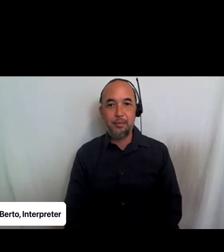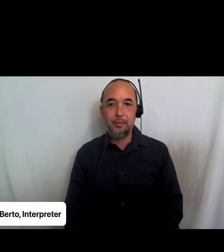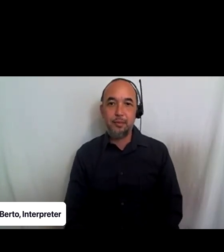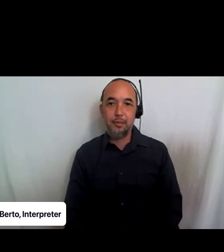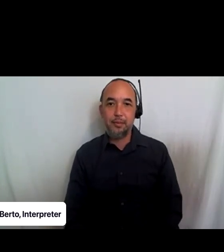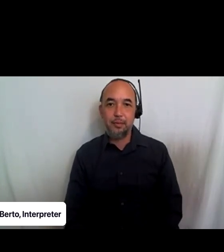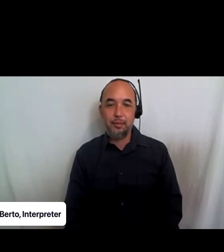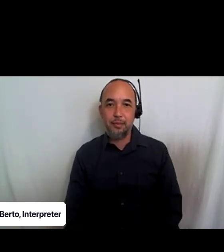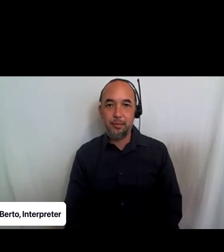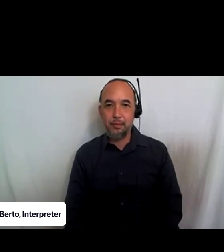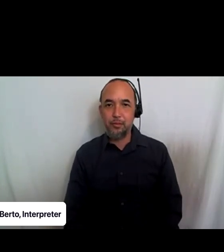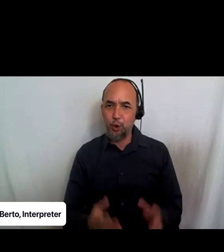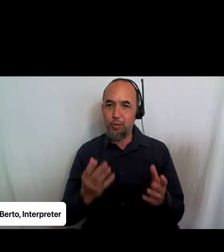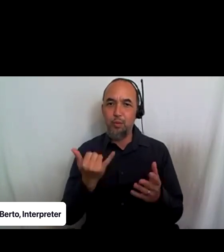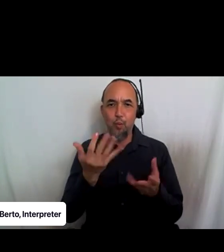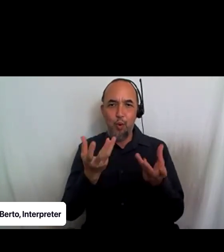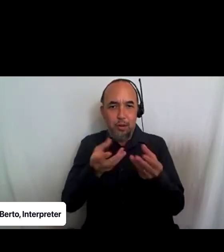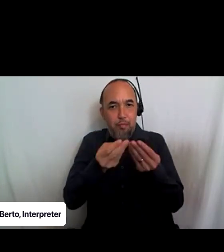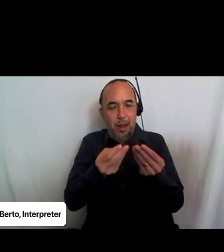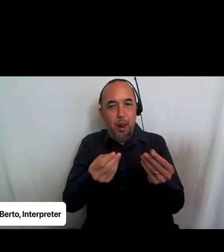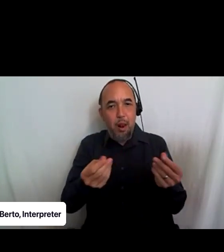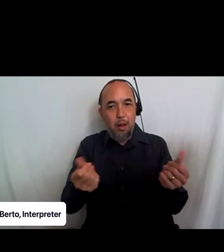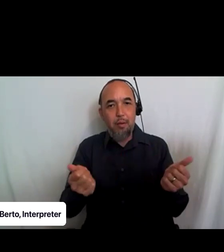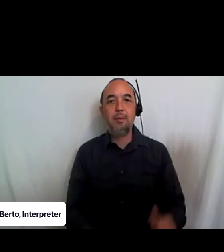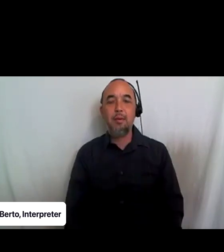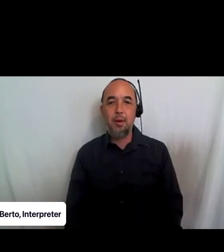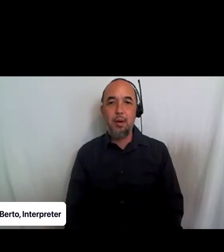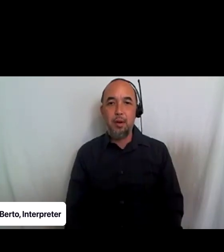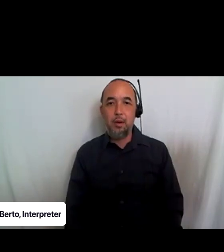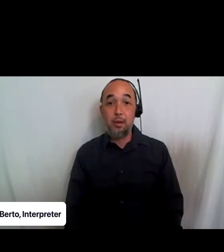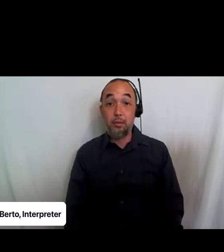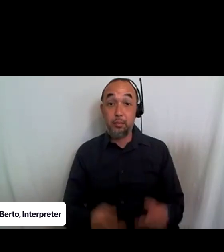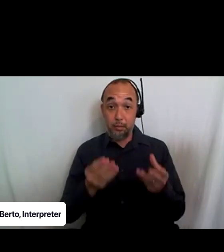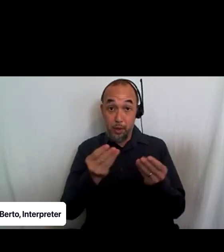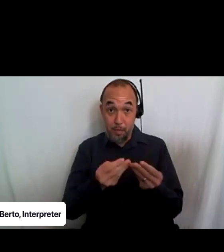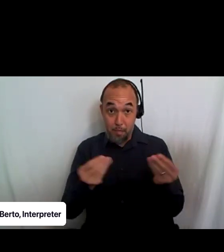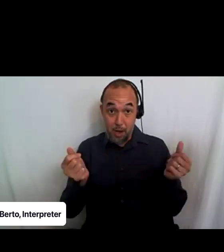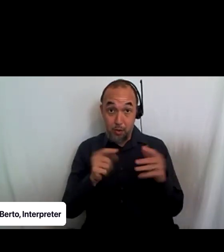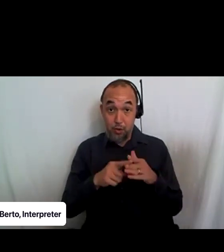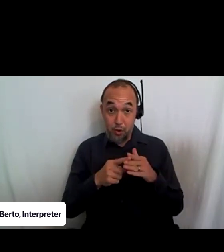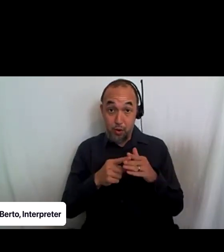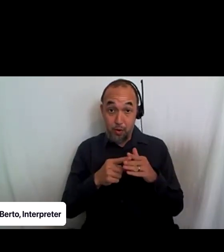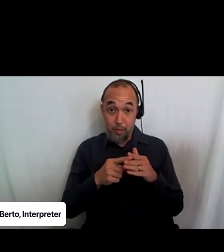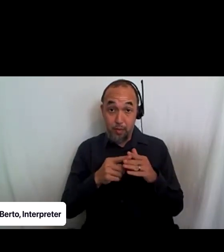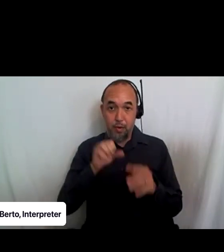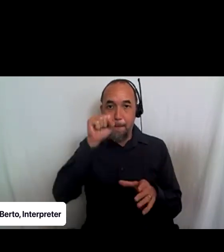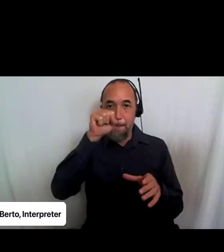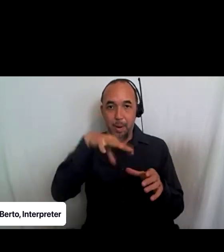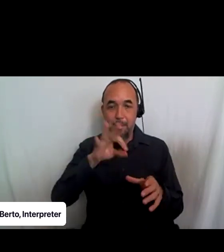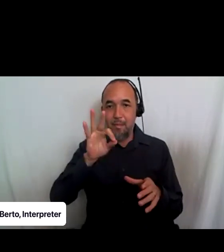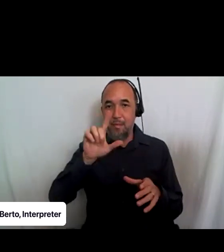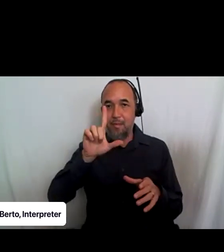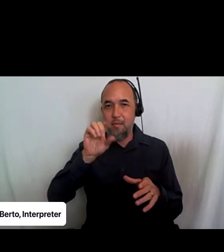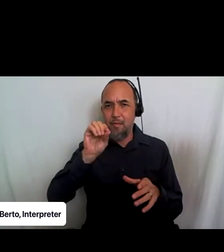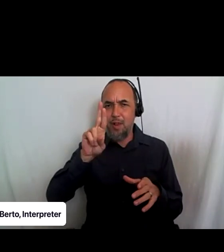to let that start melting. Okay. And then once that starts melting, we'll add our flour, but don't add the flour until